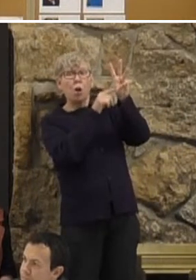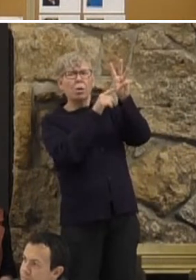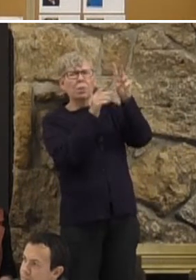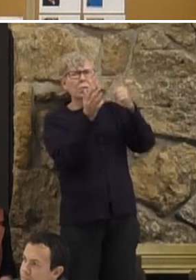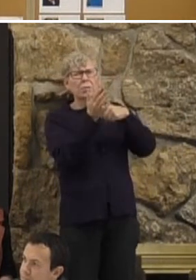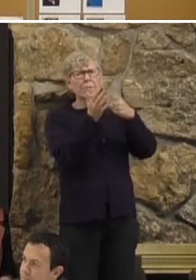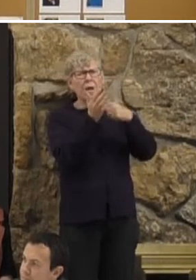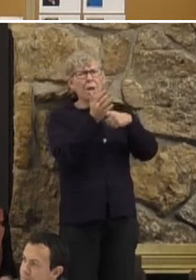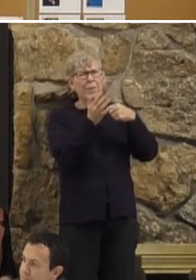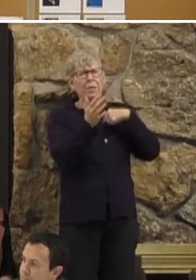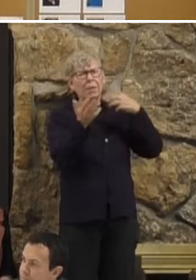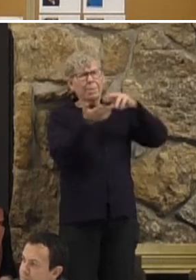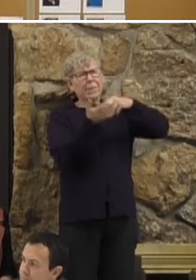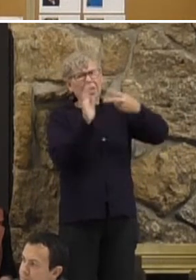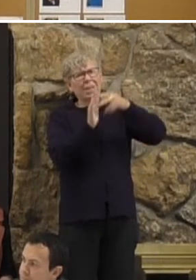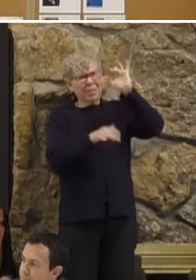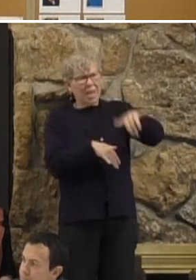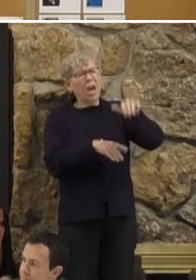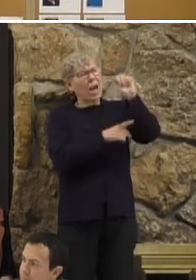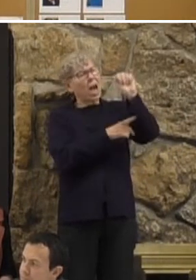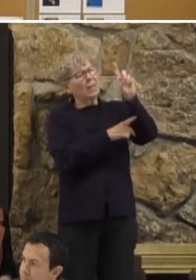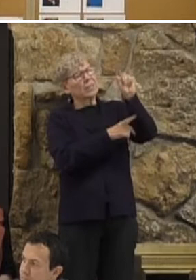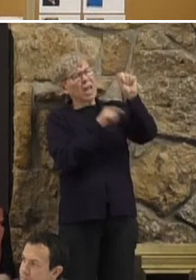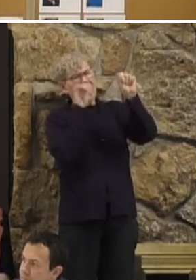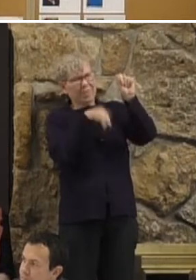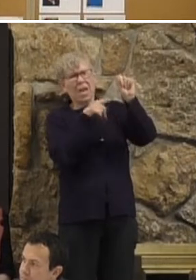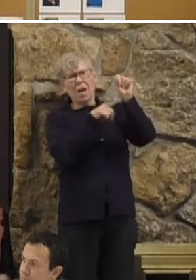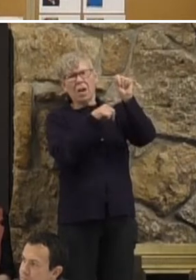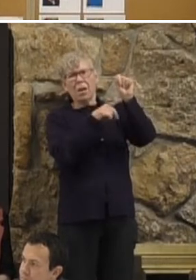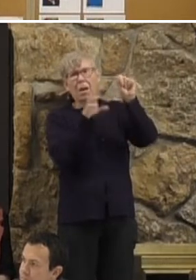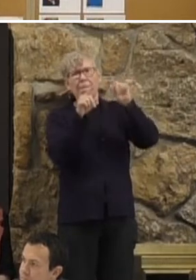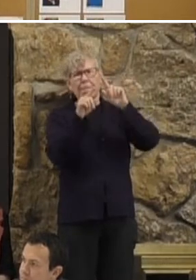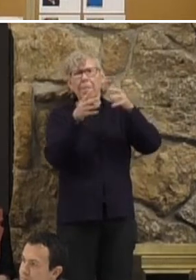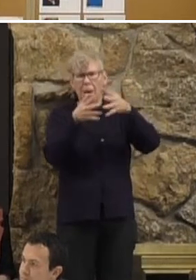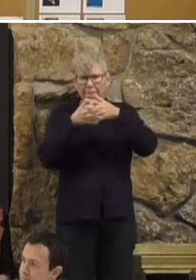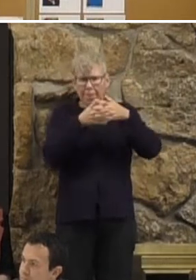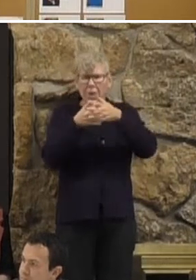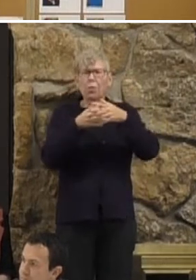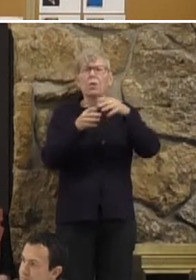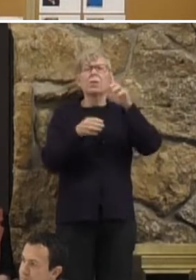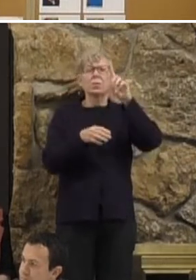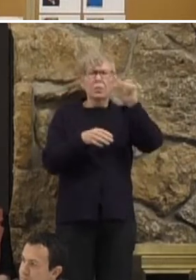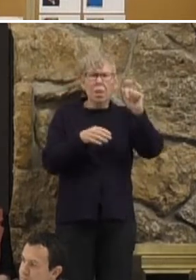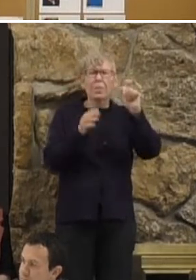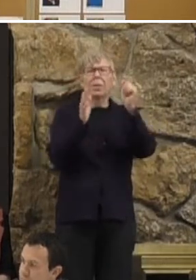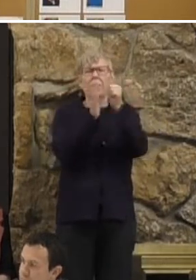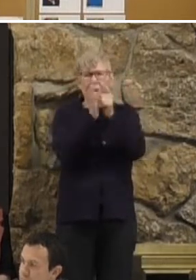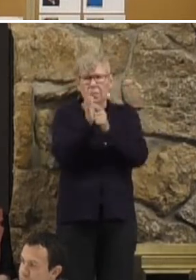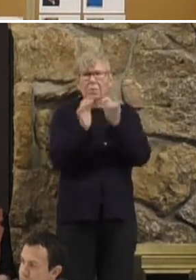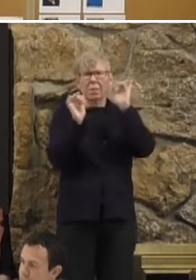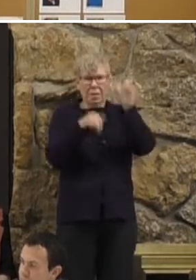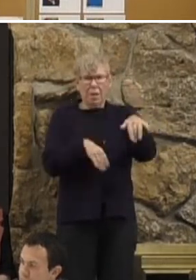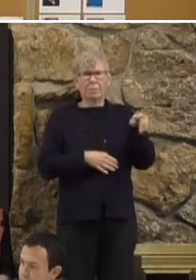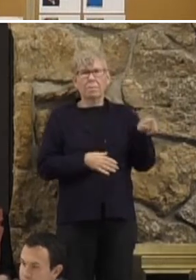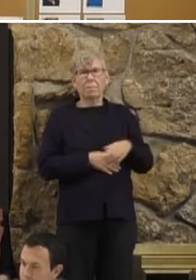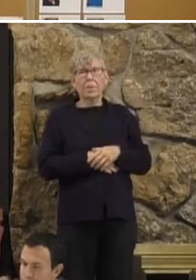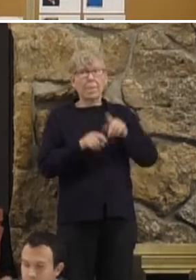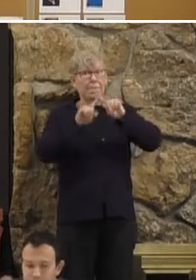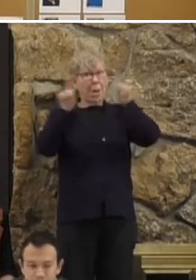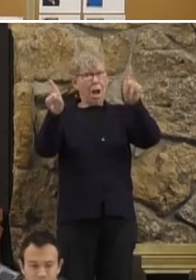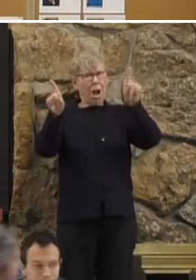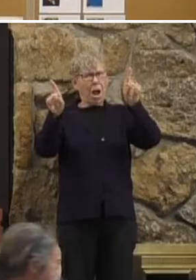But we'll start that off with a framework so people understand really what it is that people must do. Andrew.